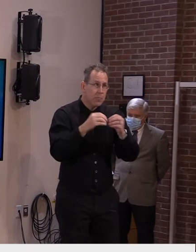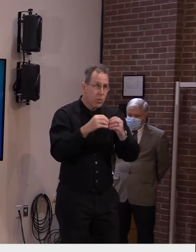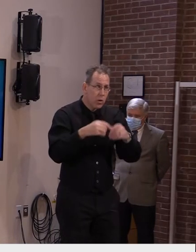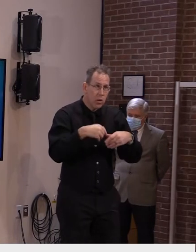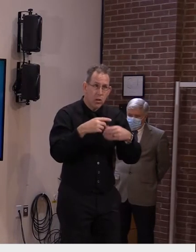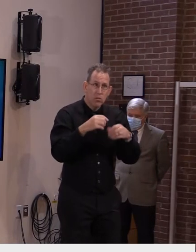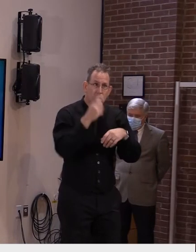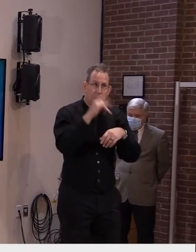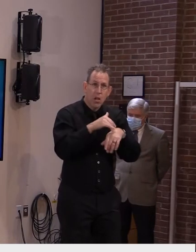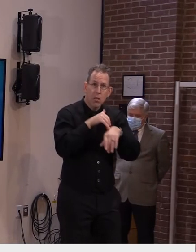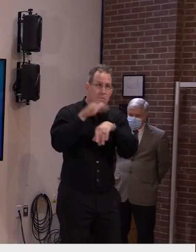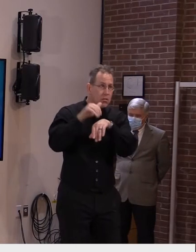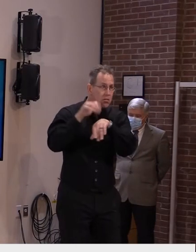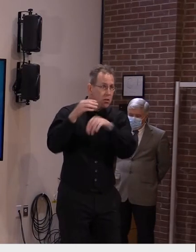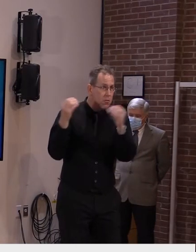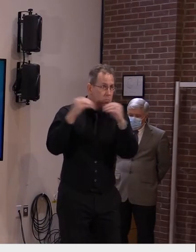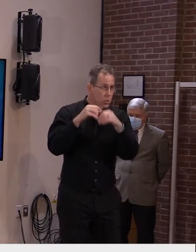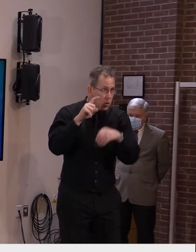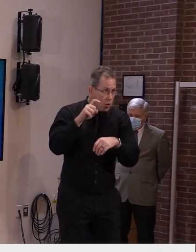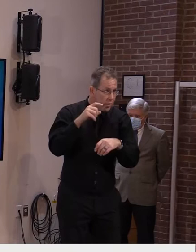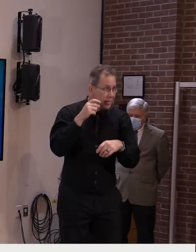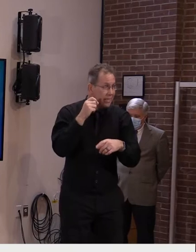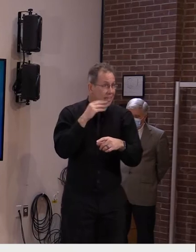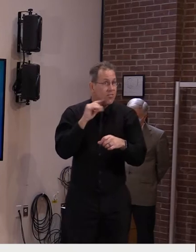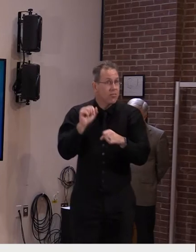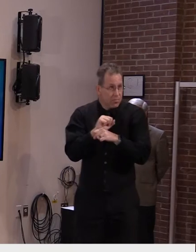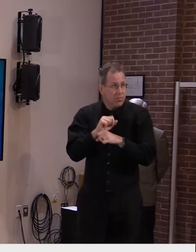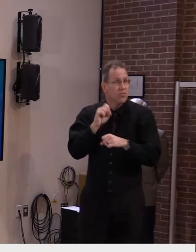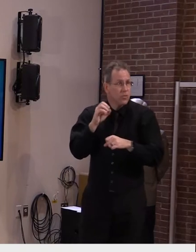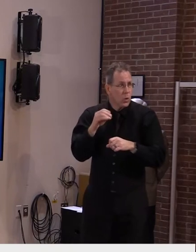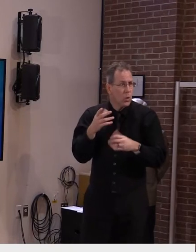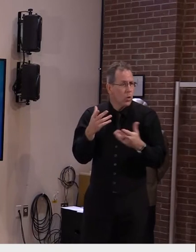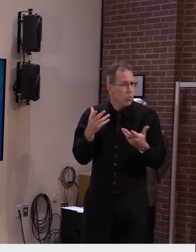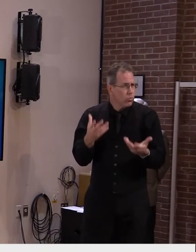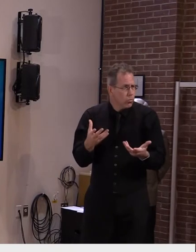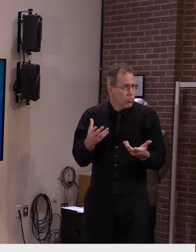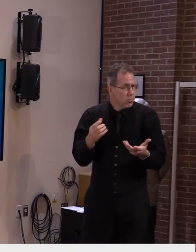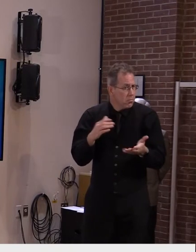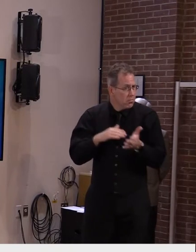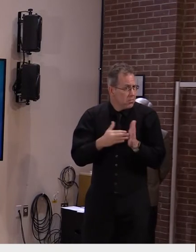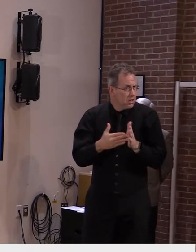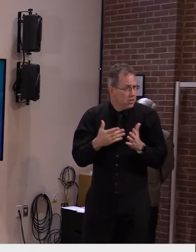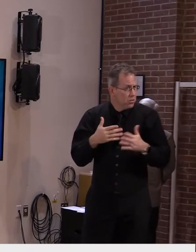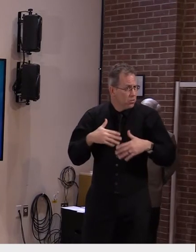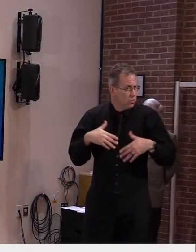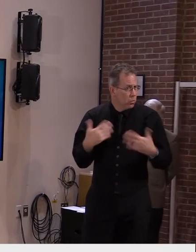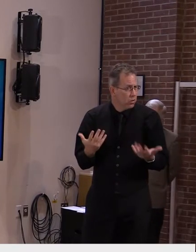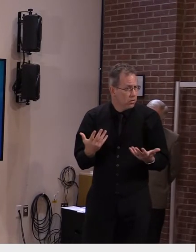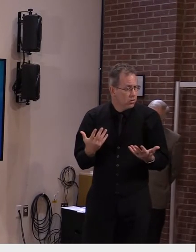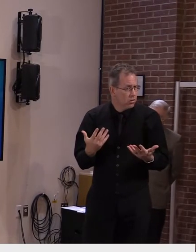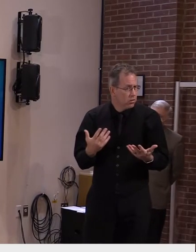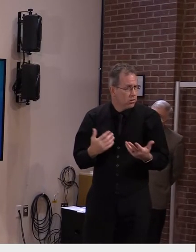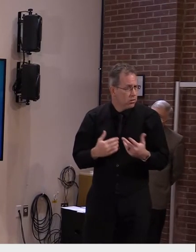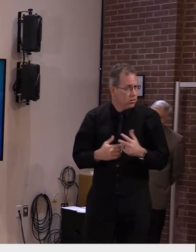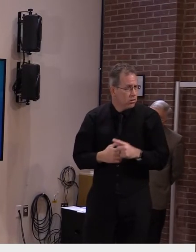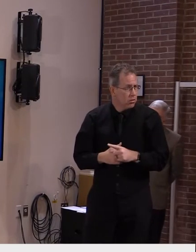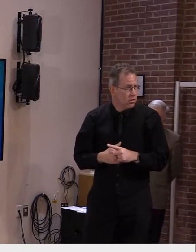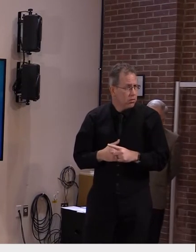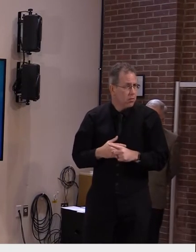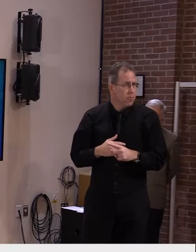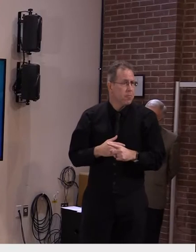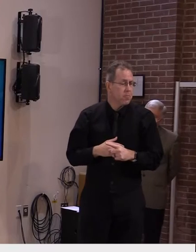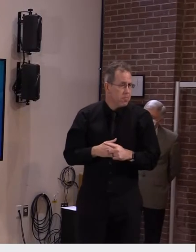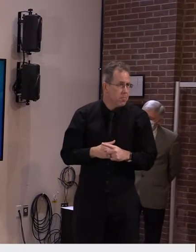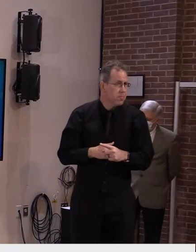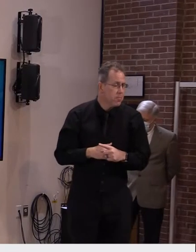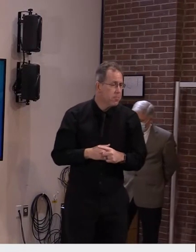that instance, then does it come down to rurality? No, I guess from my perspective, you know, we